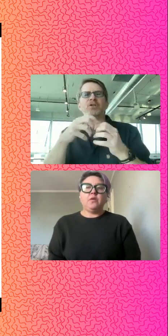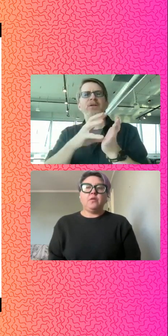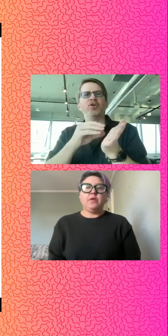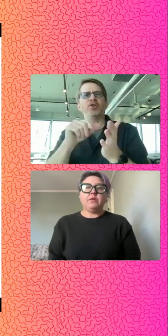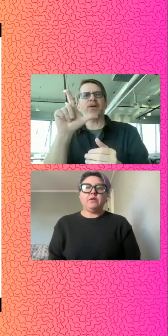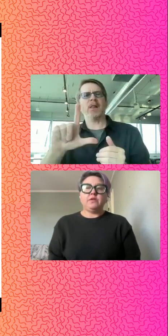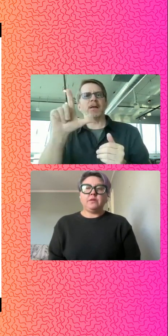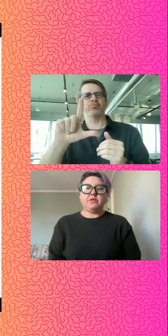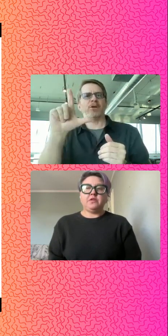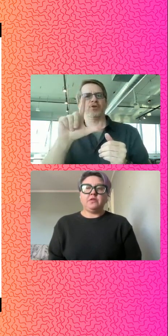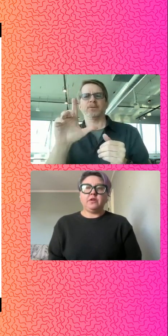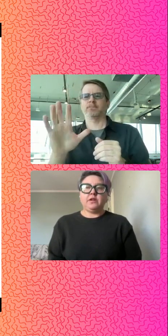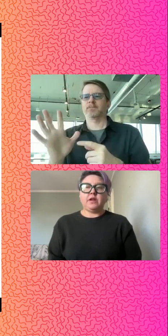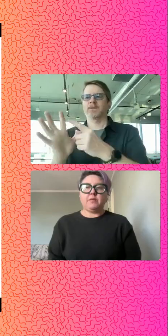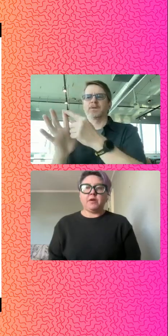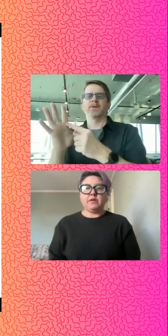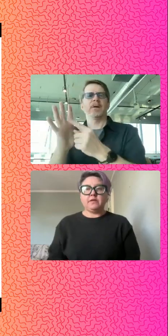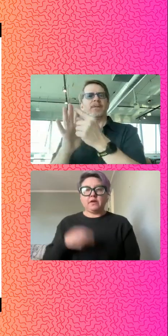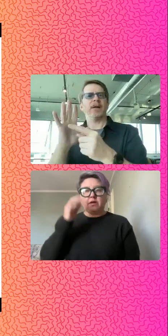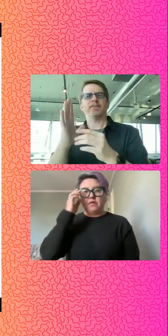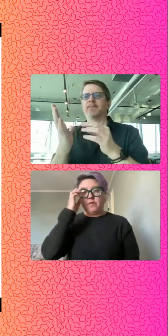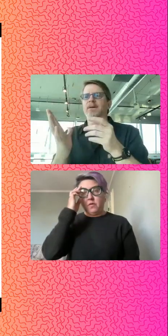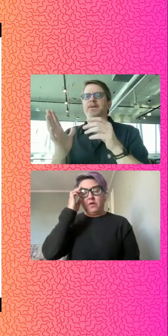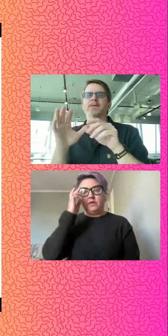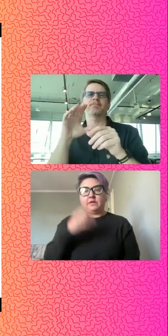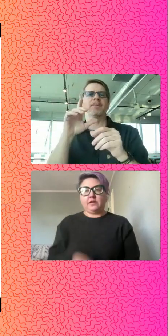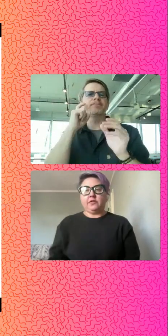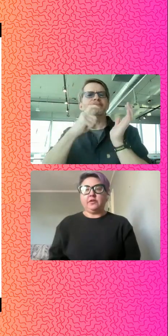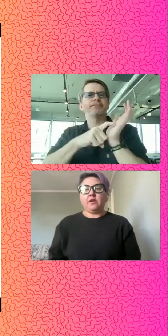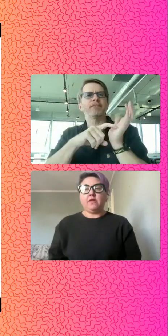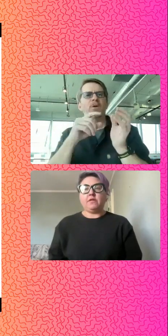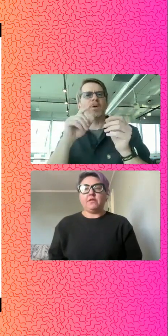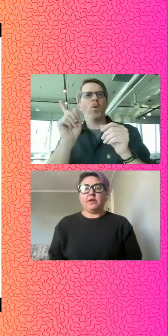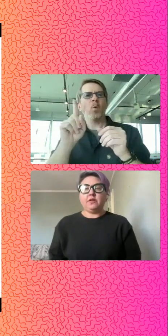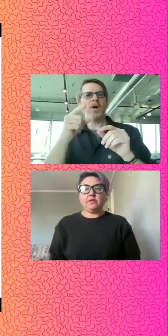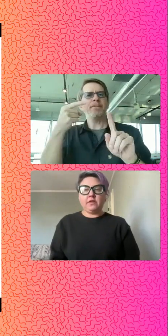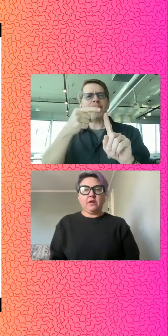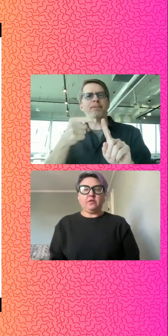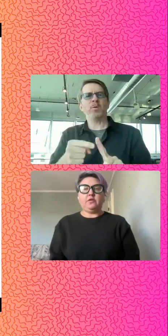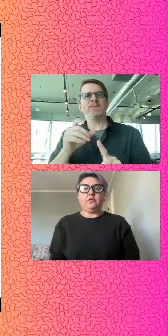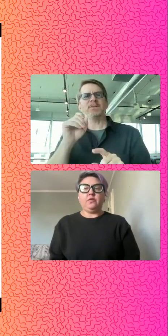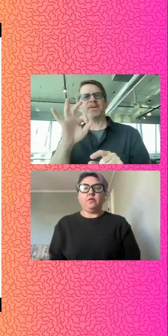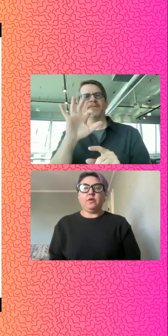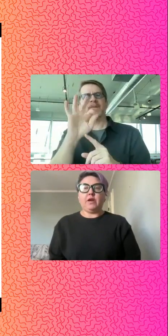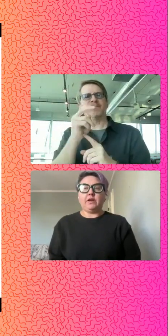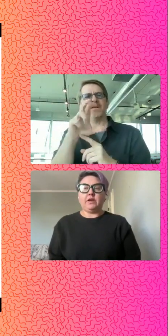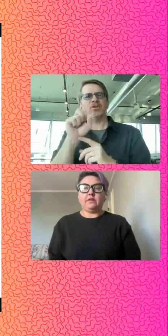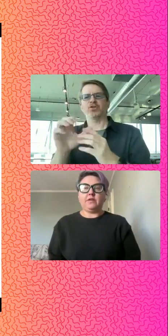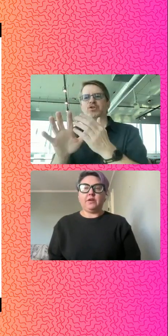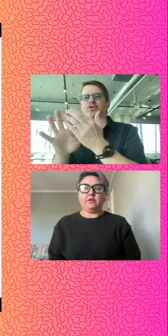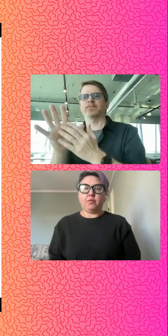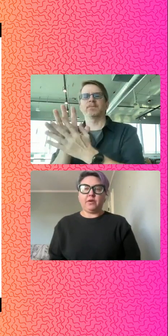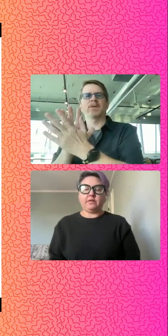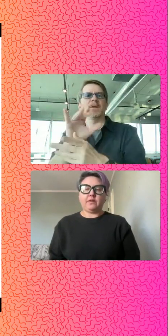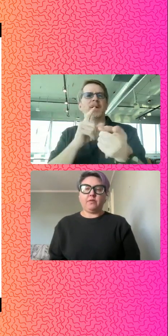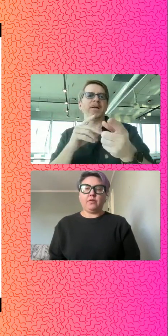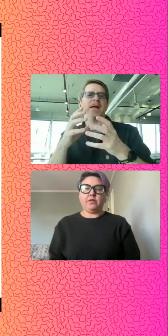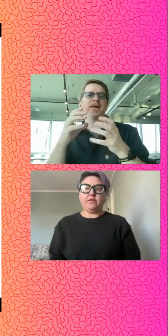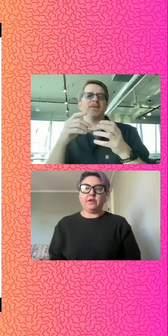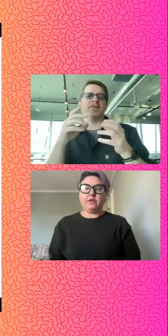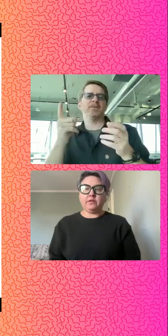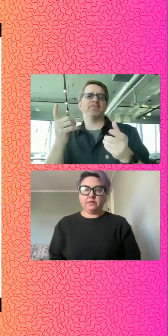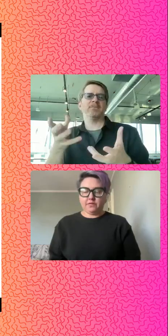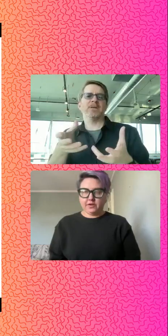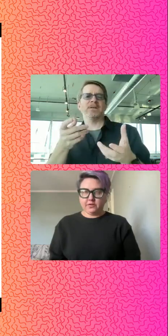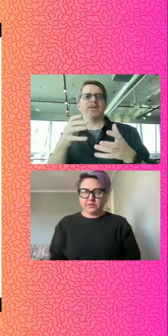and we were using machine learning libraries for detection of the fingers to recognize the various points